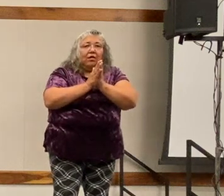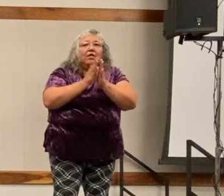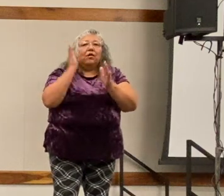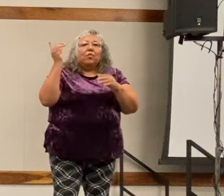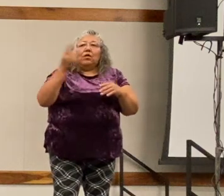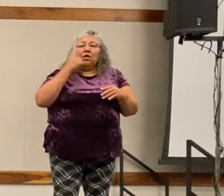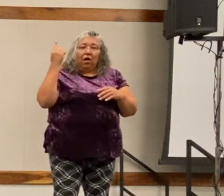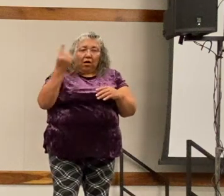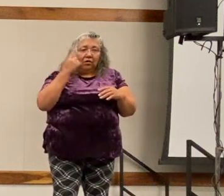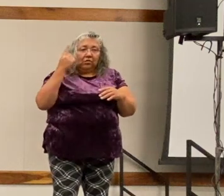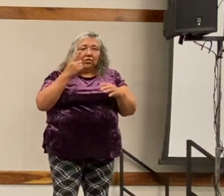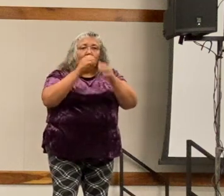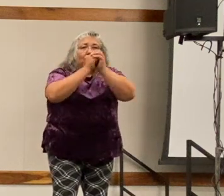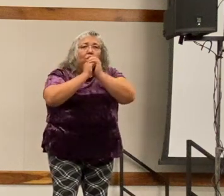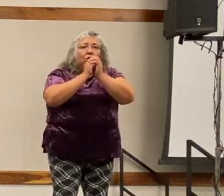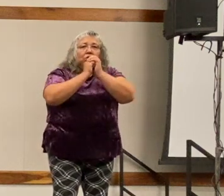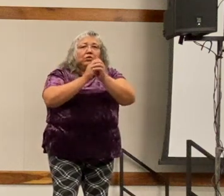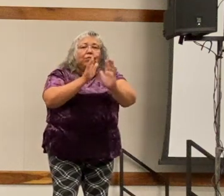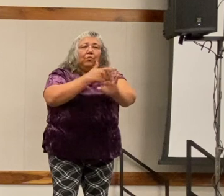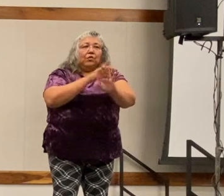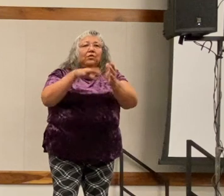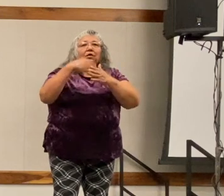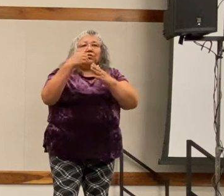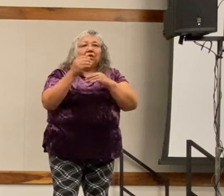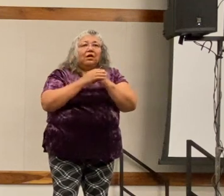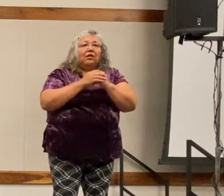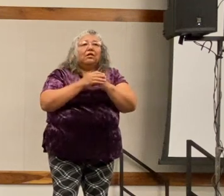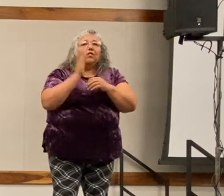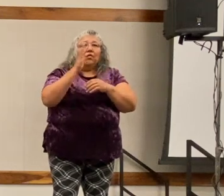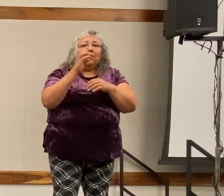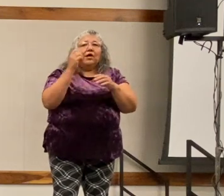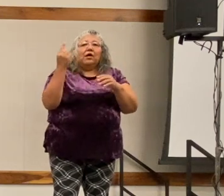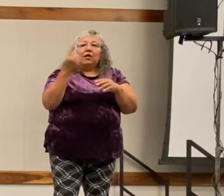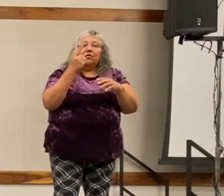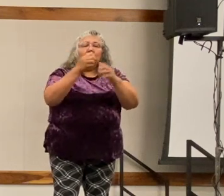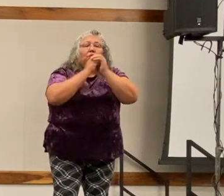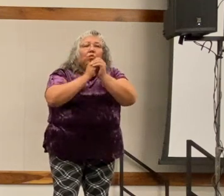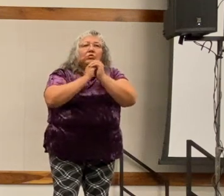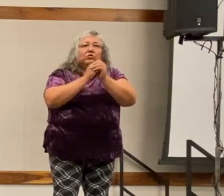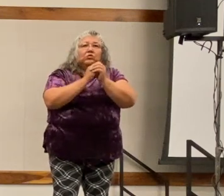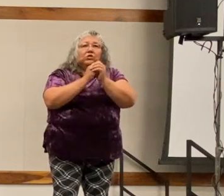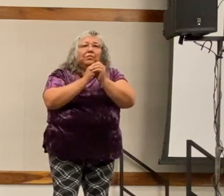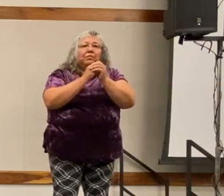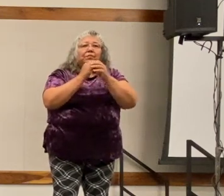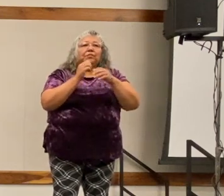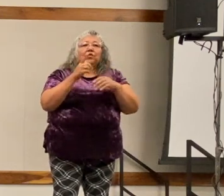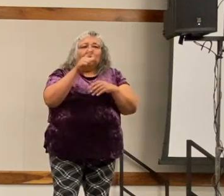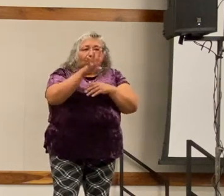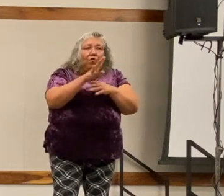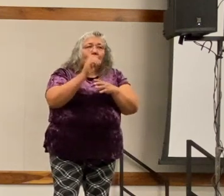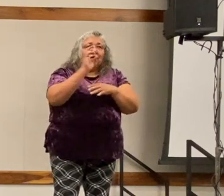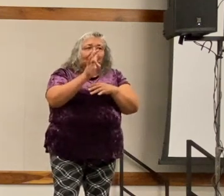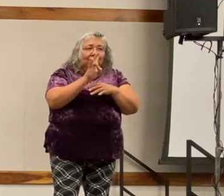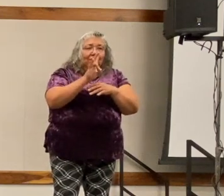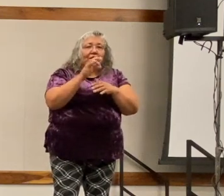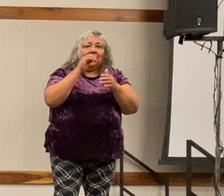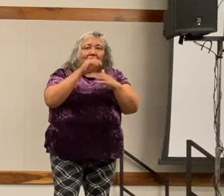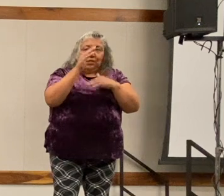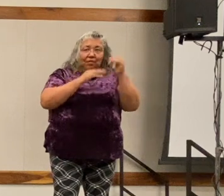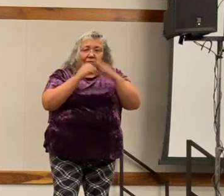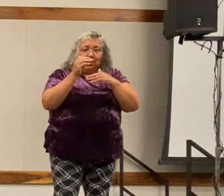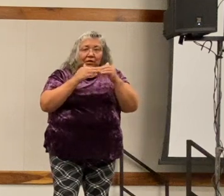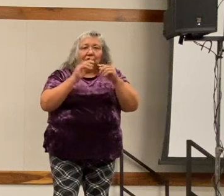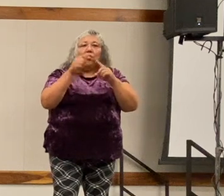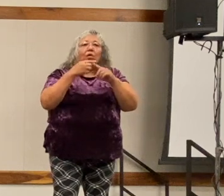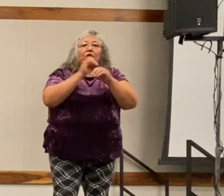constant worship music playing outside. Listen, there will be constant worship music playing 24/7 in the building,